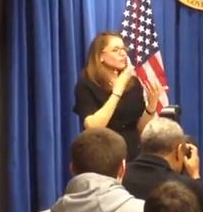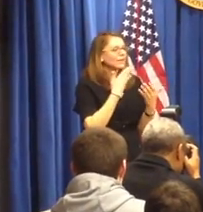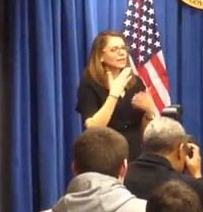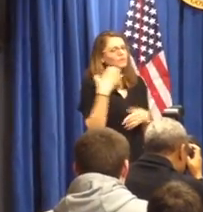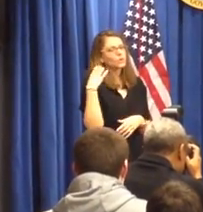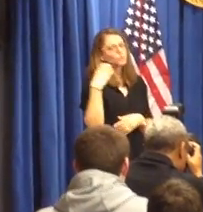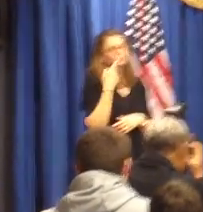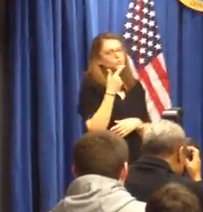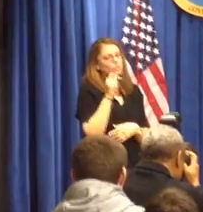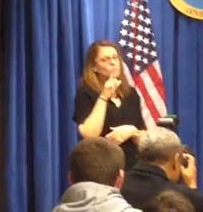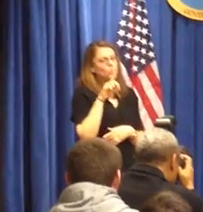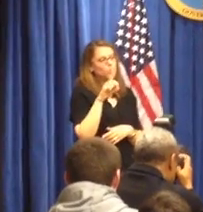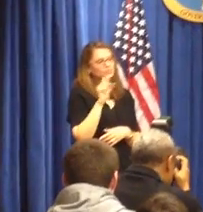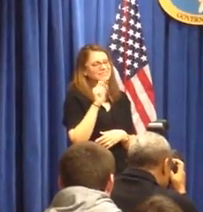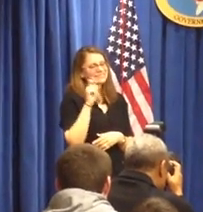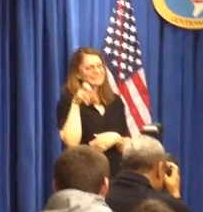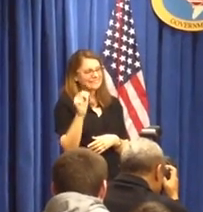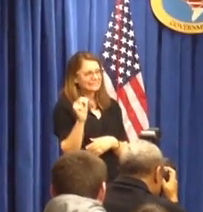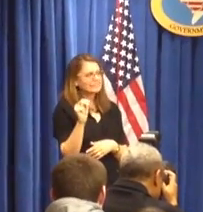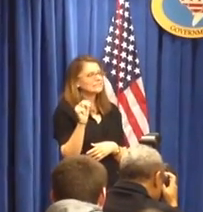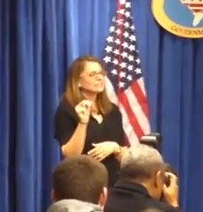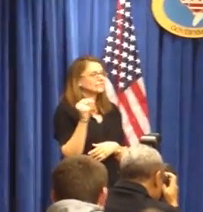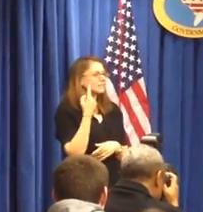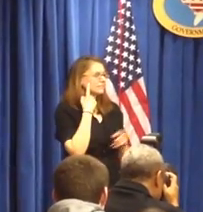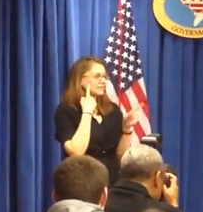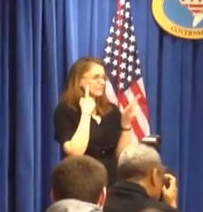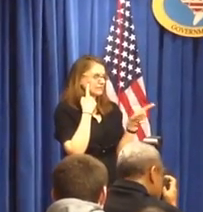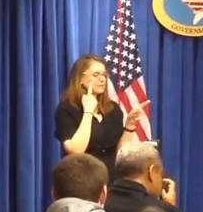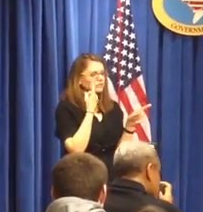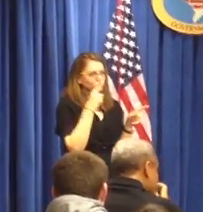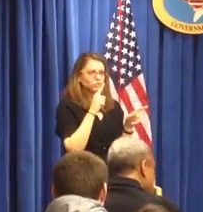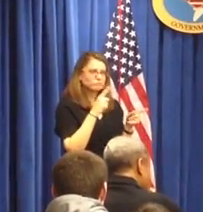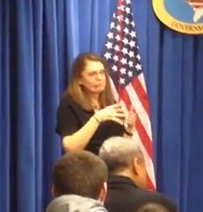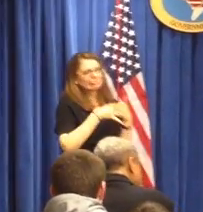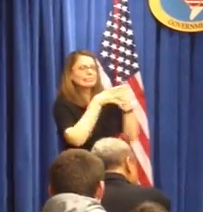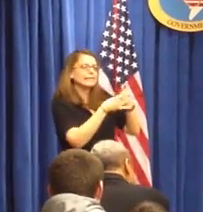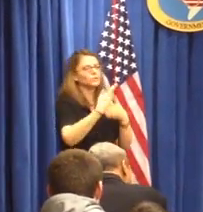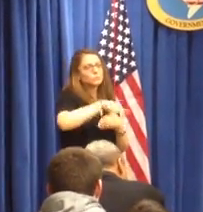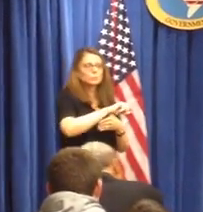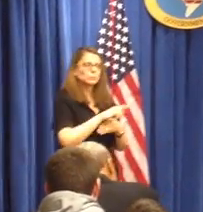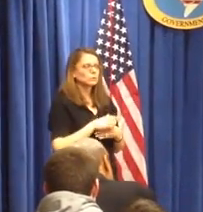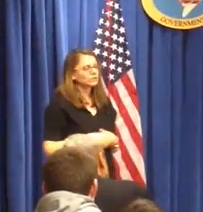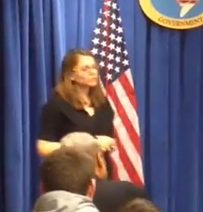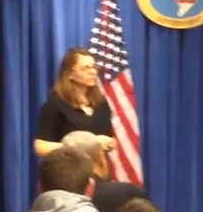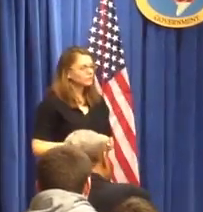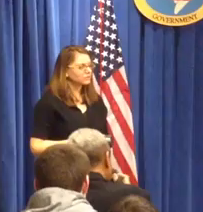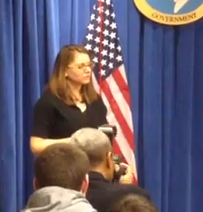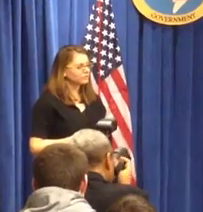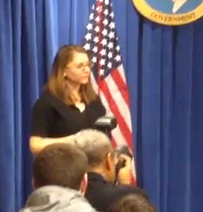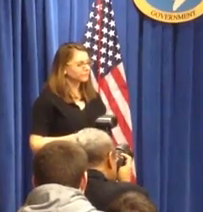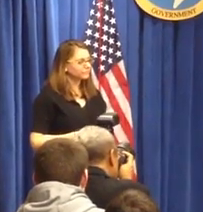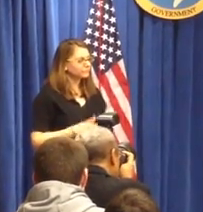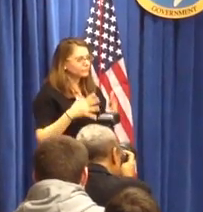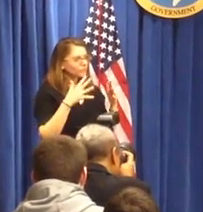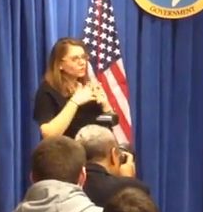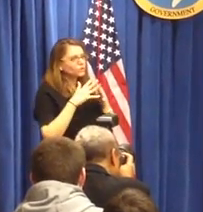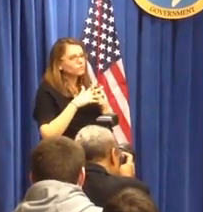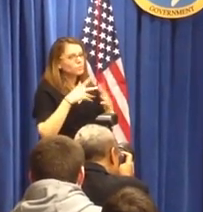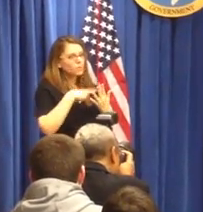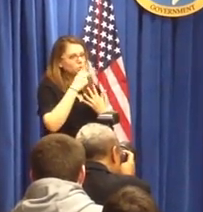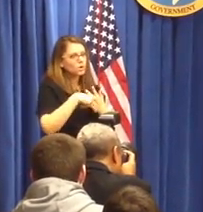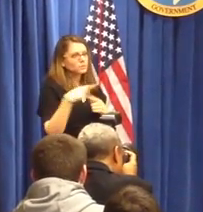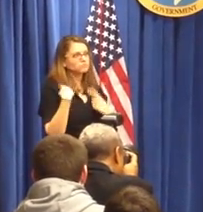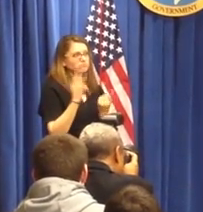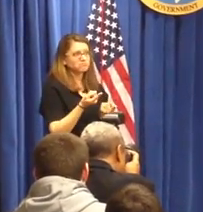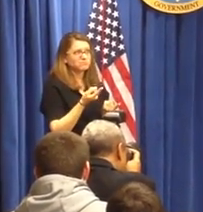Coach Goldstein for having led the way. The football program has been around,